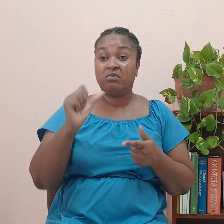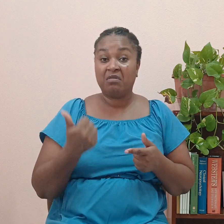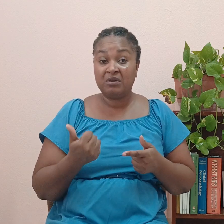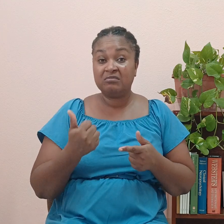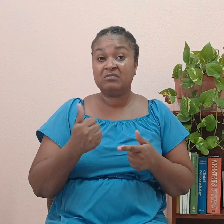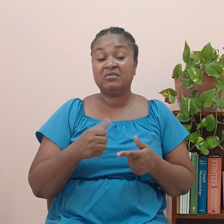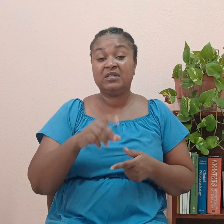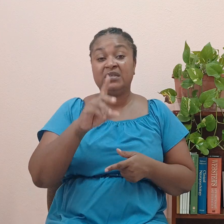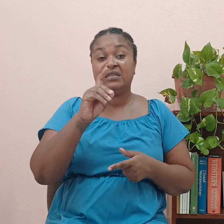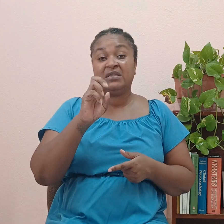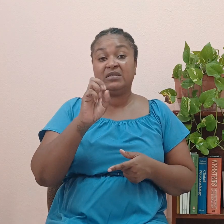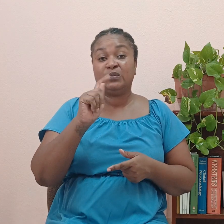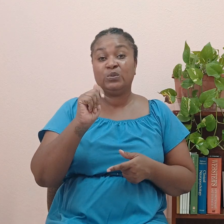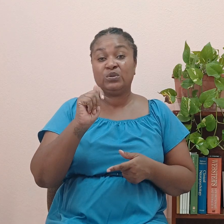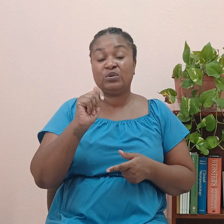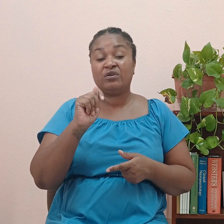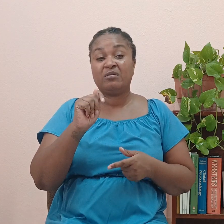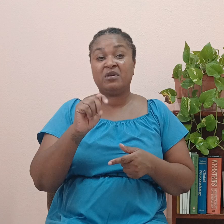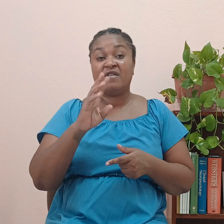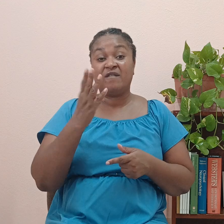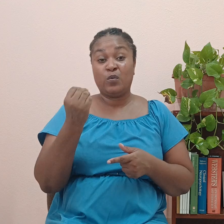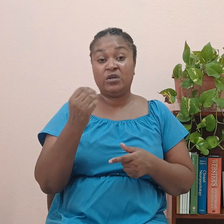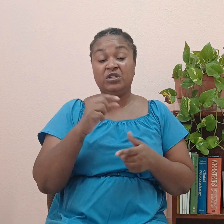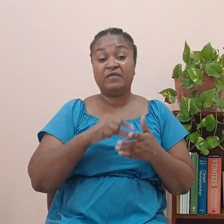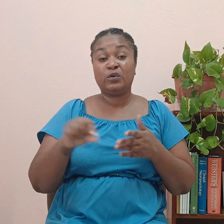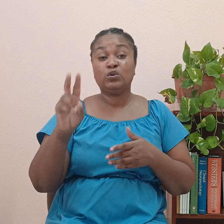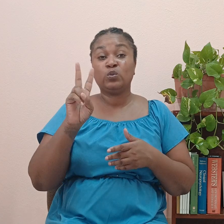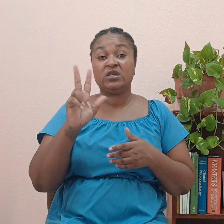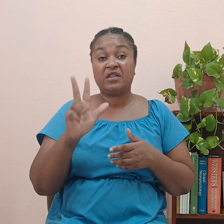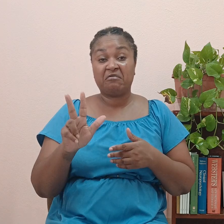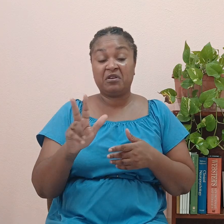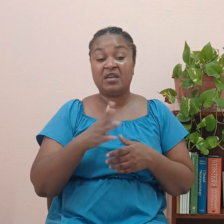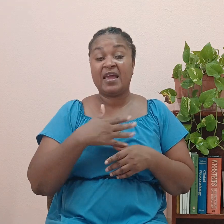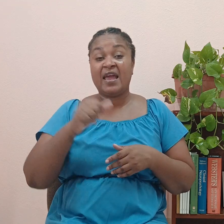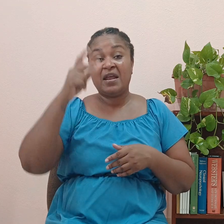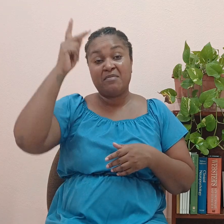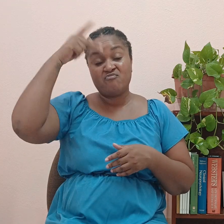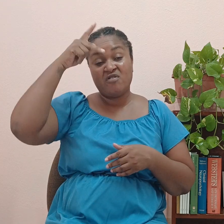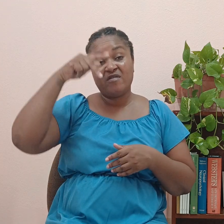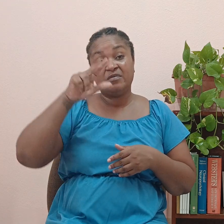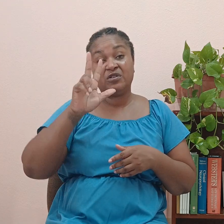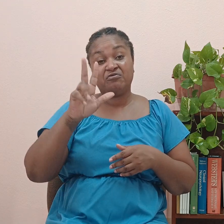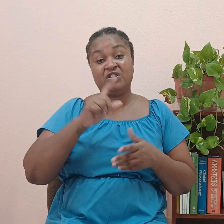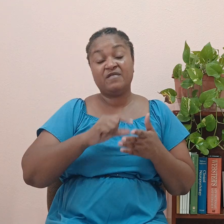Deuteronomy 14:23 and Proverbs 3 verse 9,